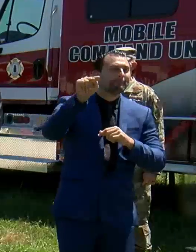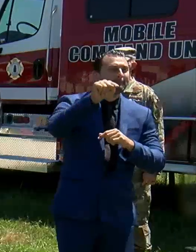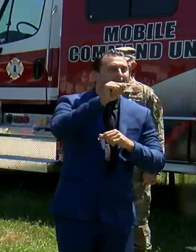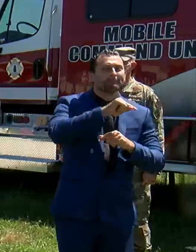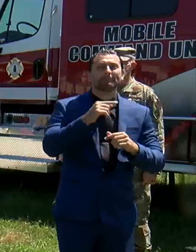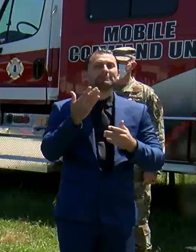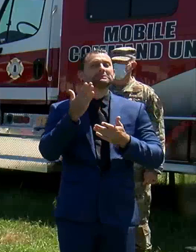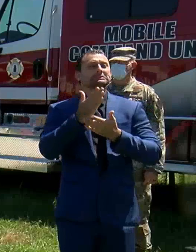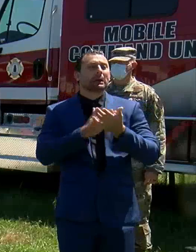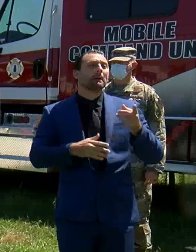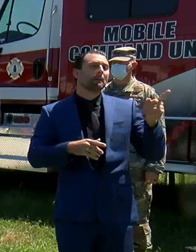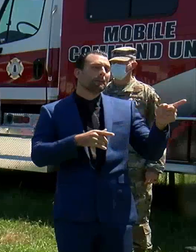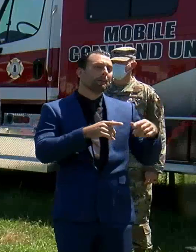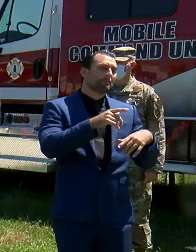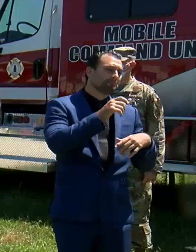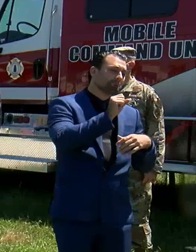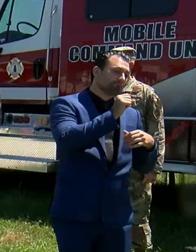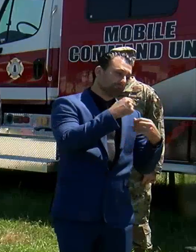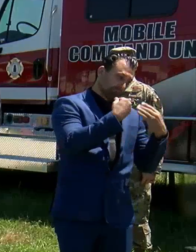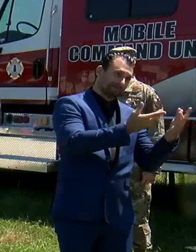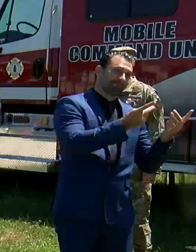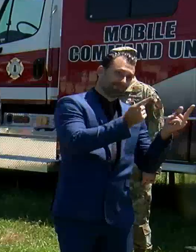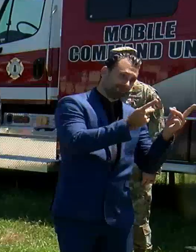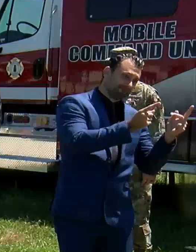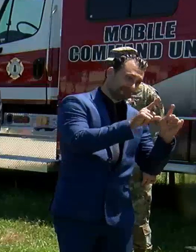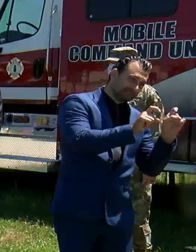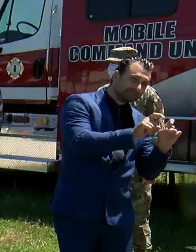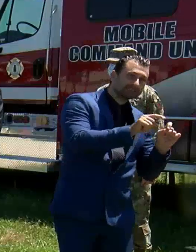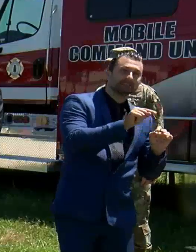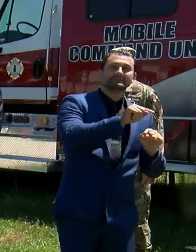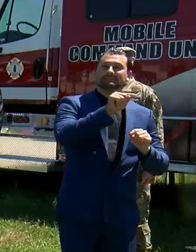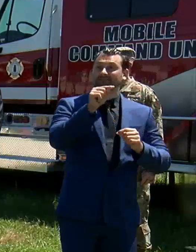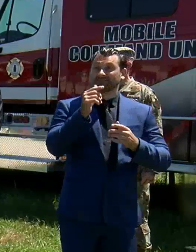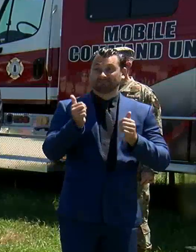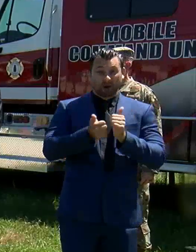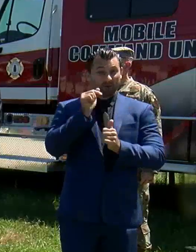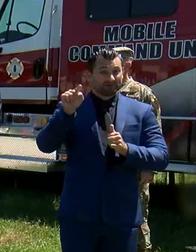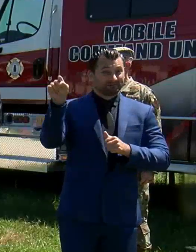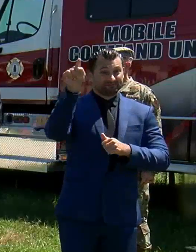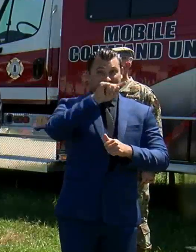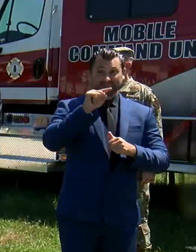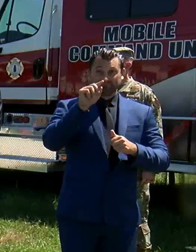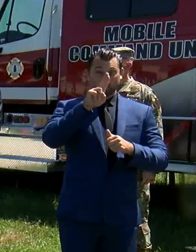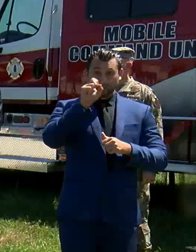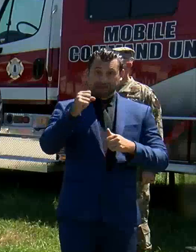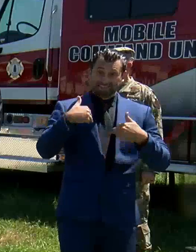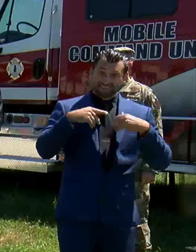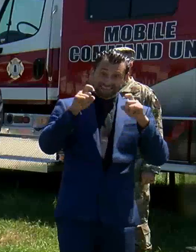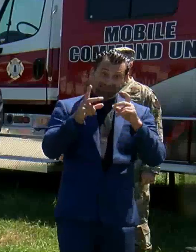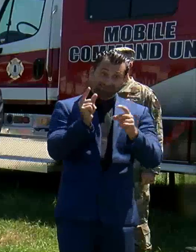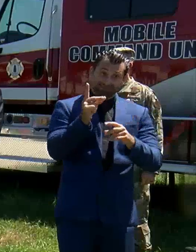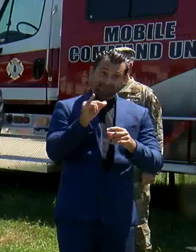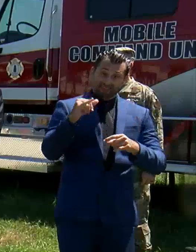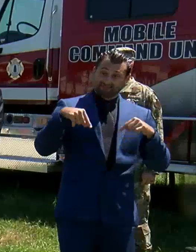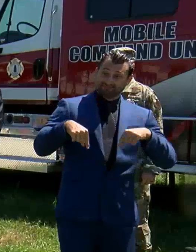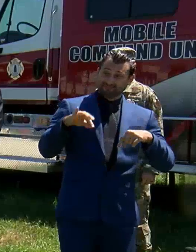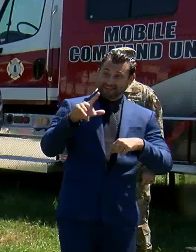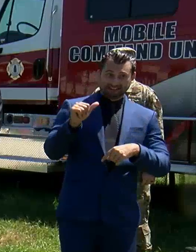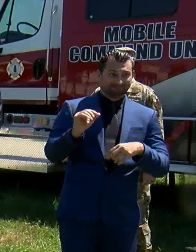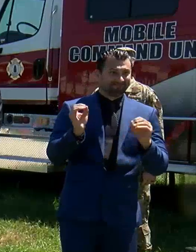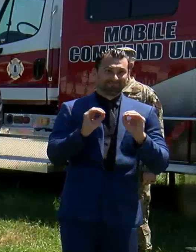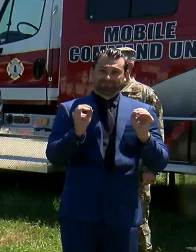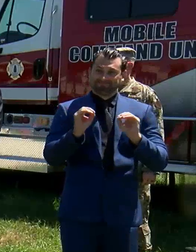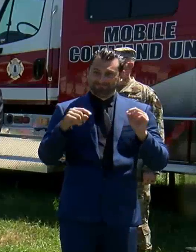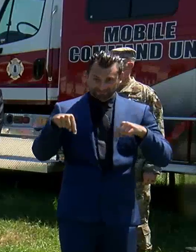will go around and do it. They haven't seen it yet. So the company's excited as well, and we're very excited to be able to announce that